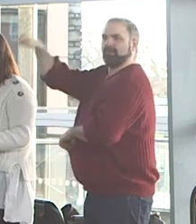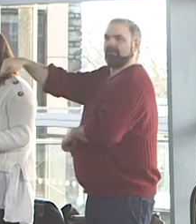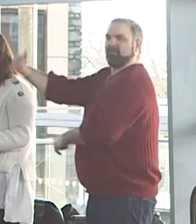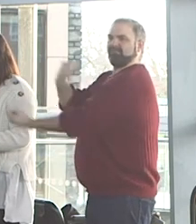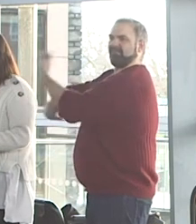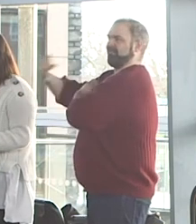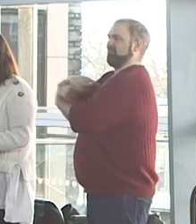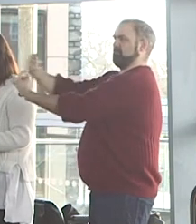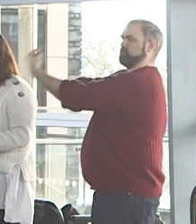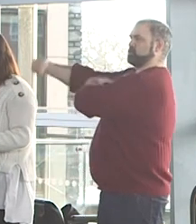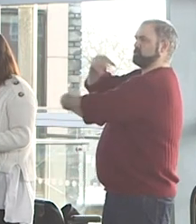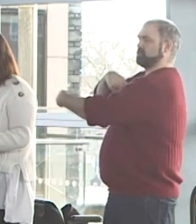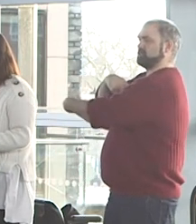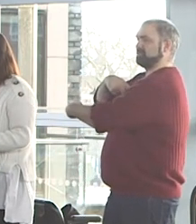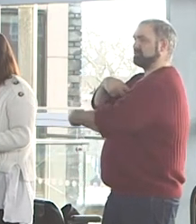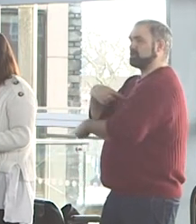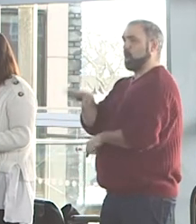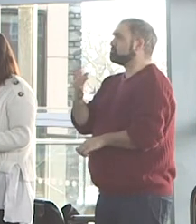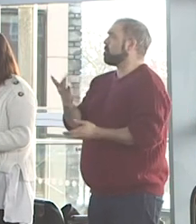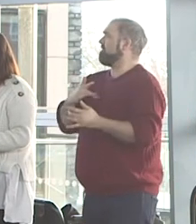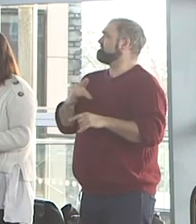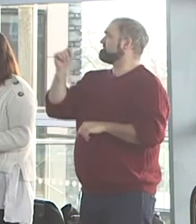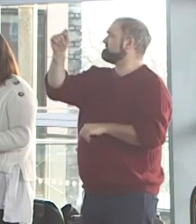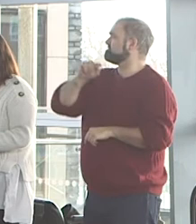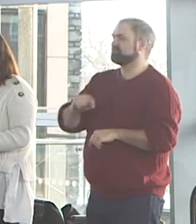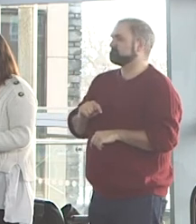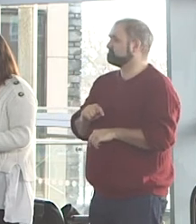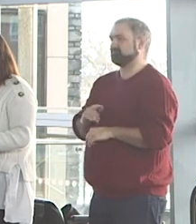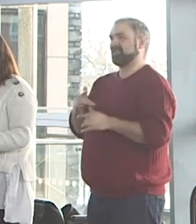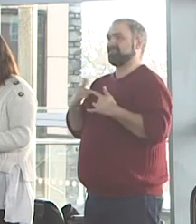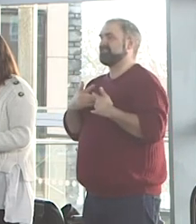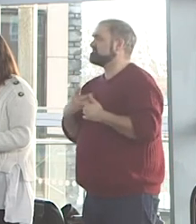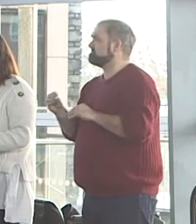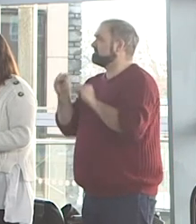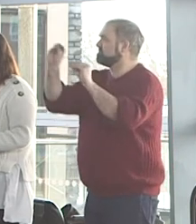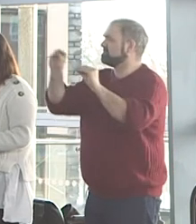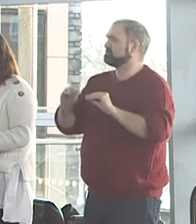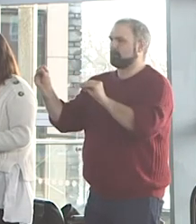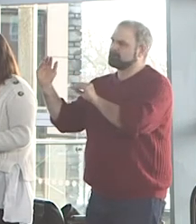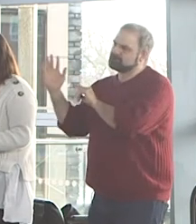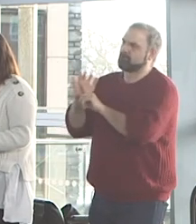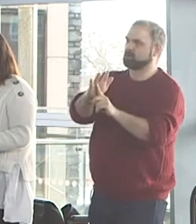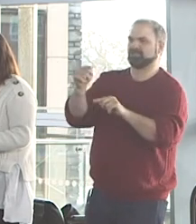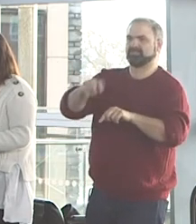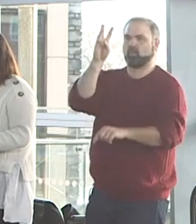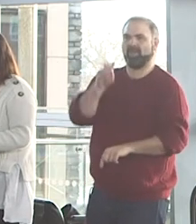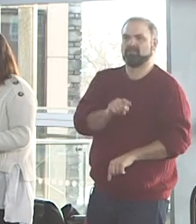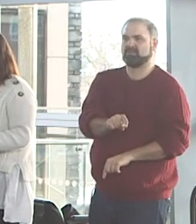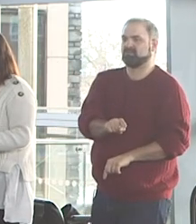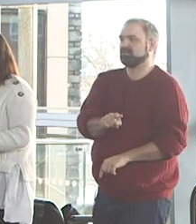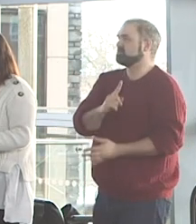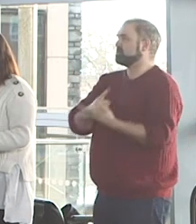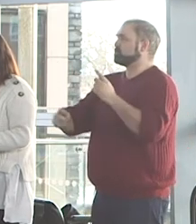were not given the option on where to live in the UK. Instead, they were involuntarily driven to Wales. This touches upon the